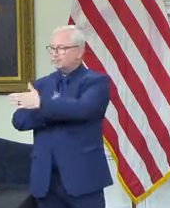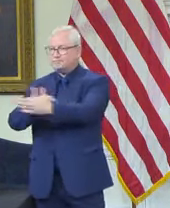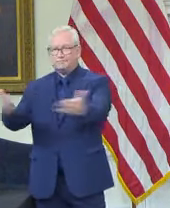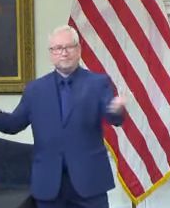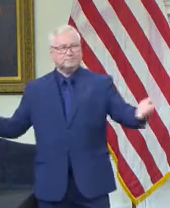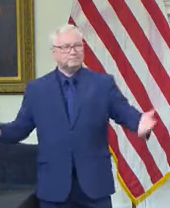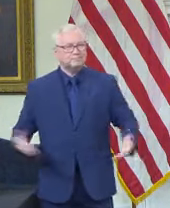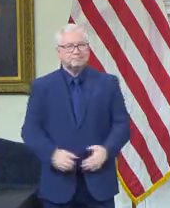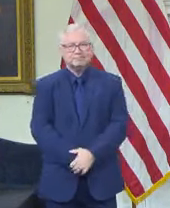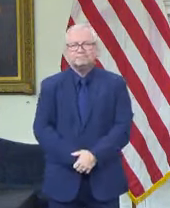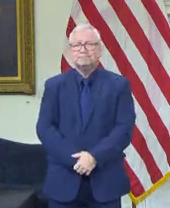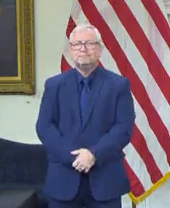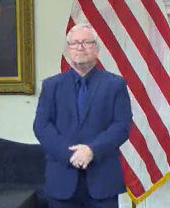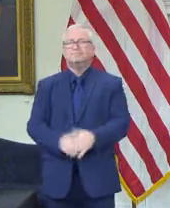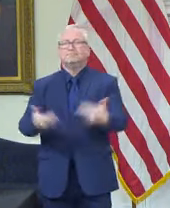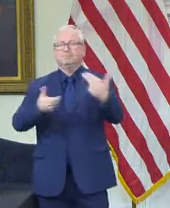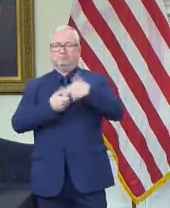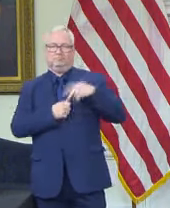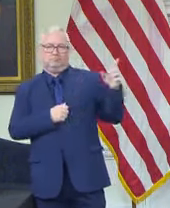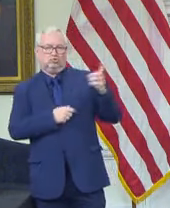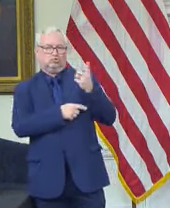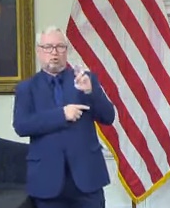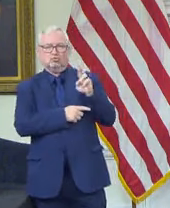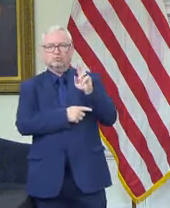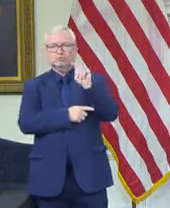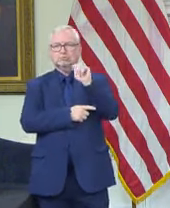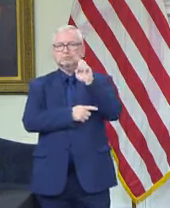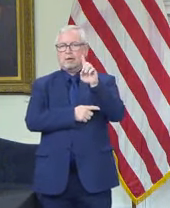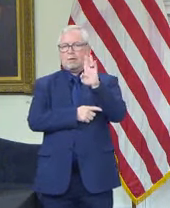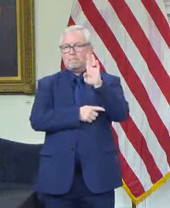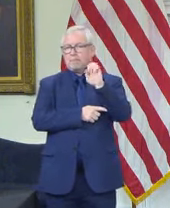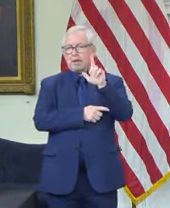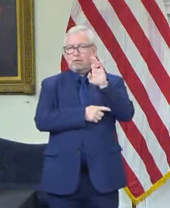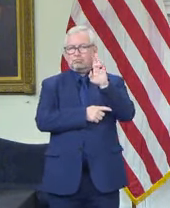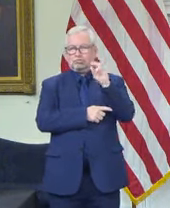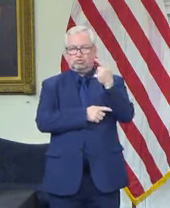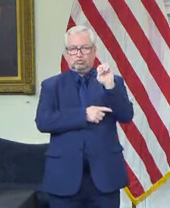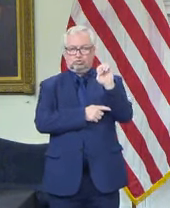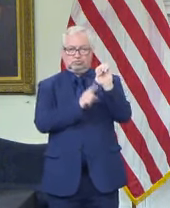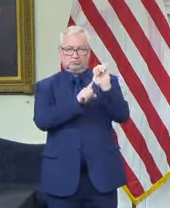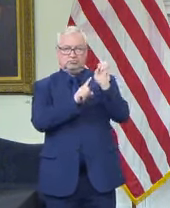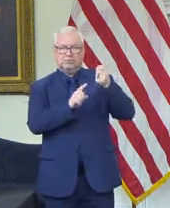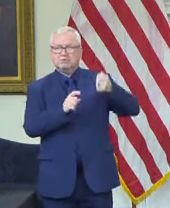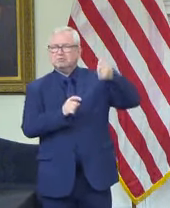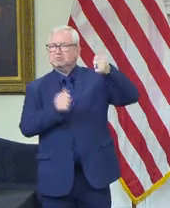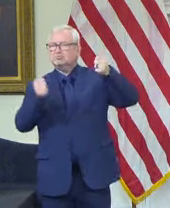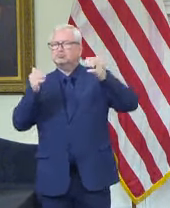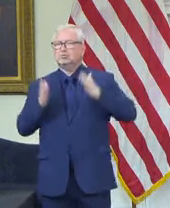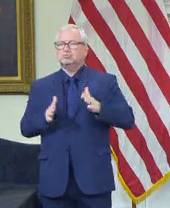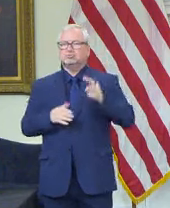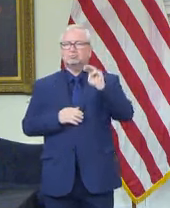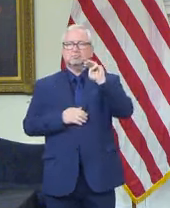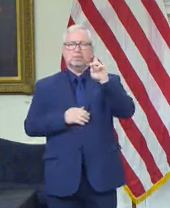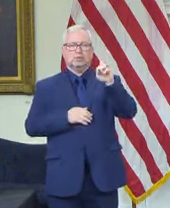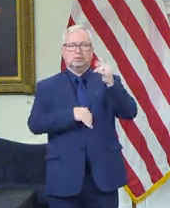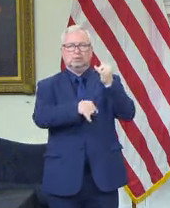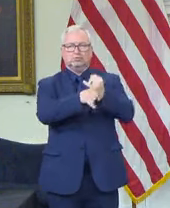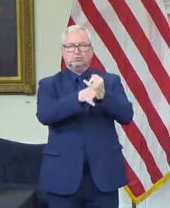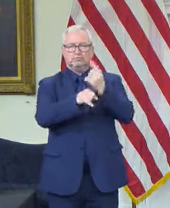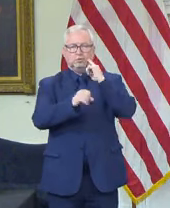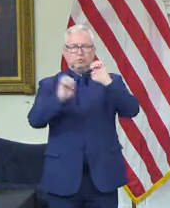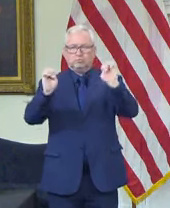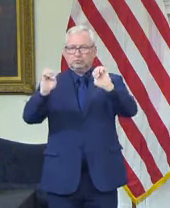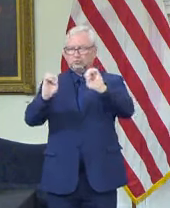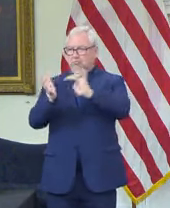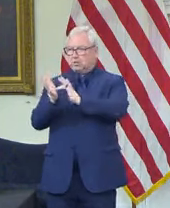Joining me is Dr. Ted Delbridge, who's the Executive Director of the Maryland Institute for Emergency Medical Services